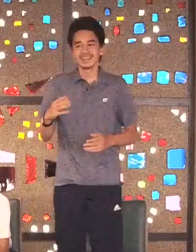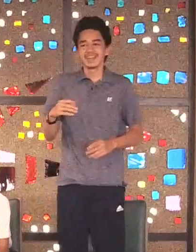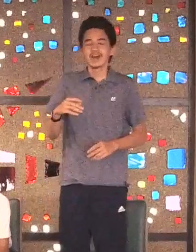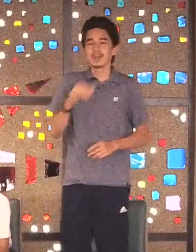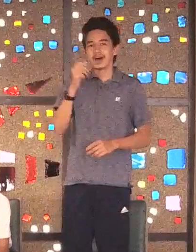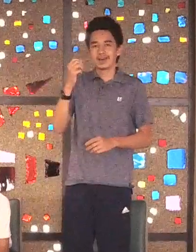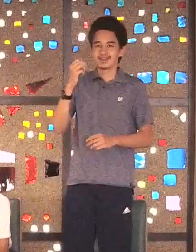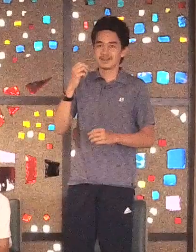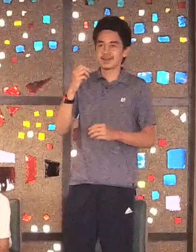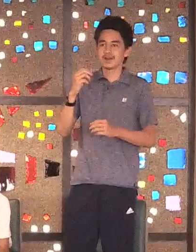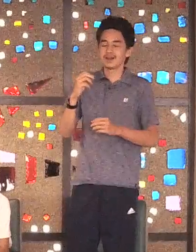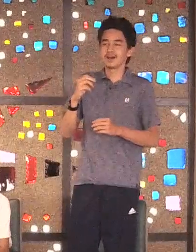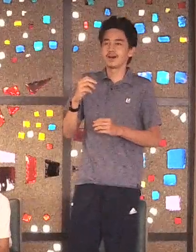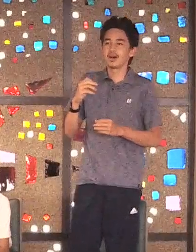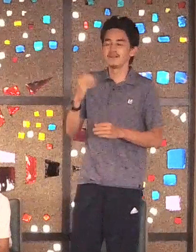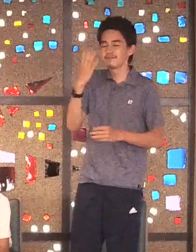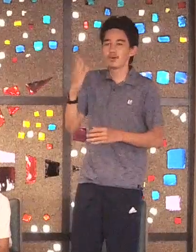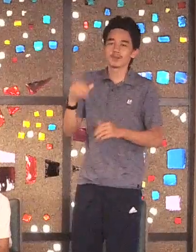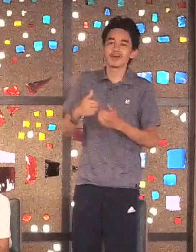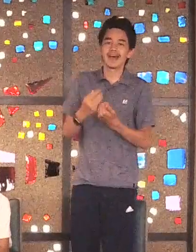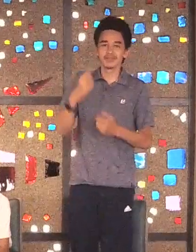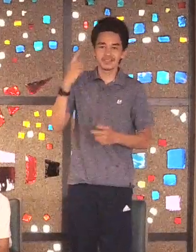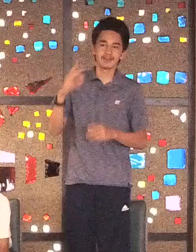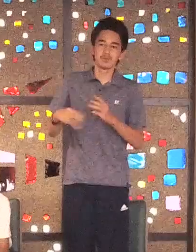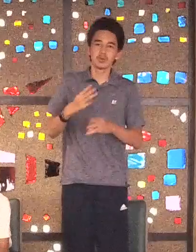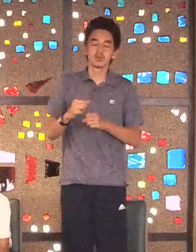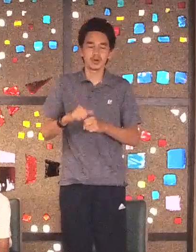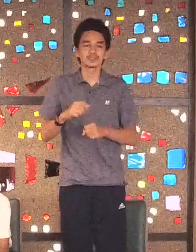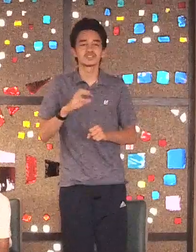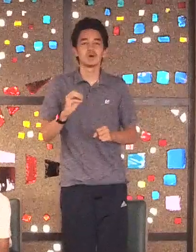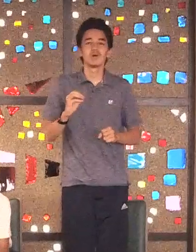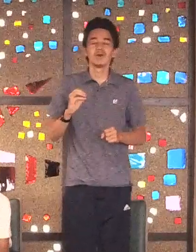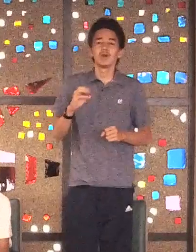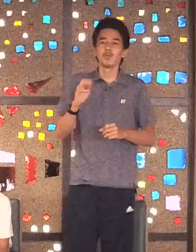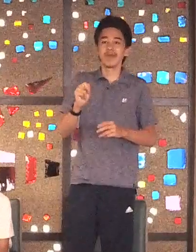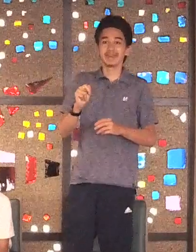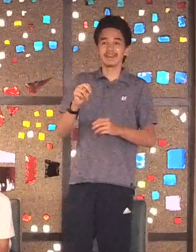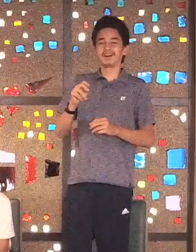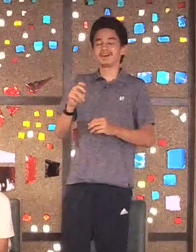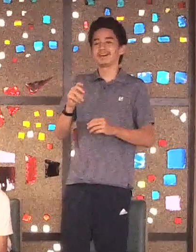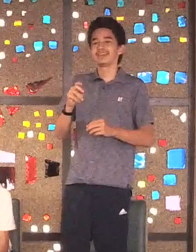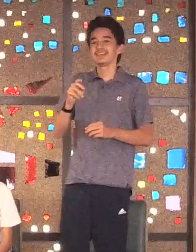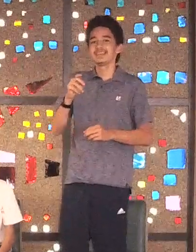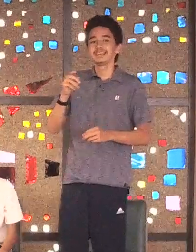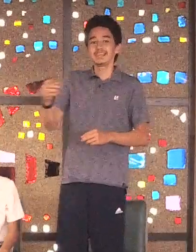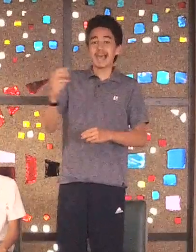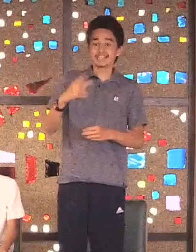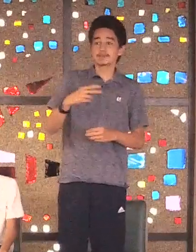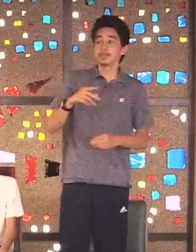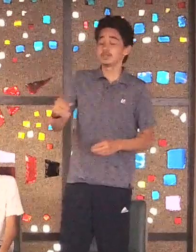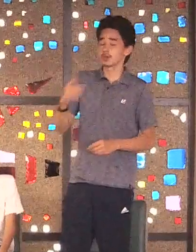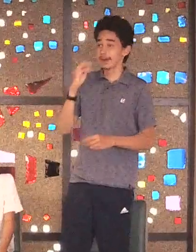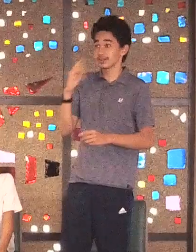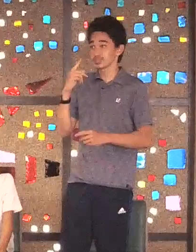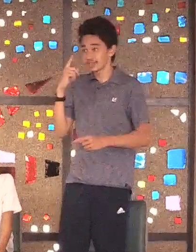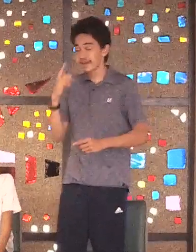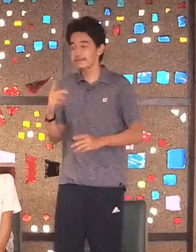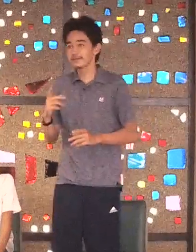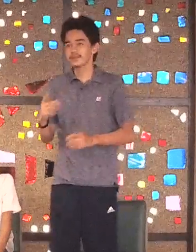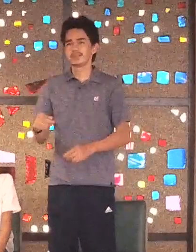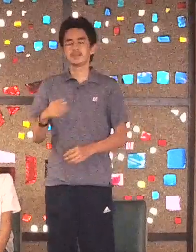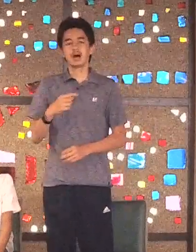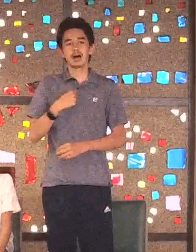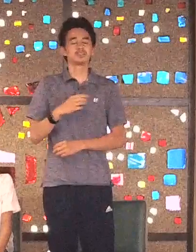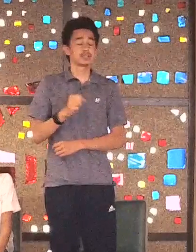really not informed on how the deaf world works. So when he asked me, your parents are